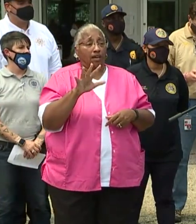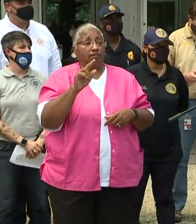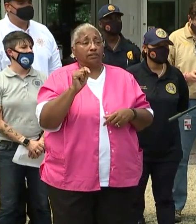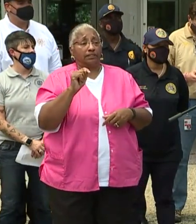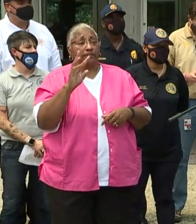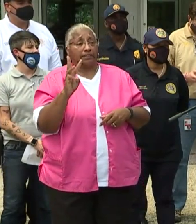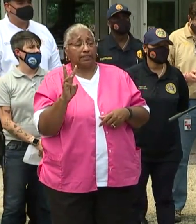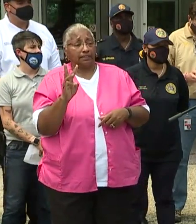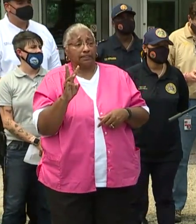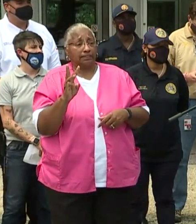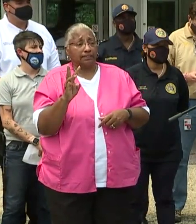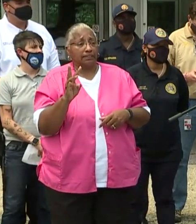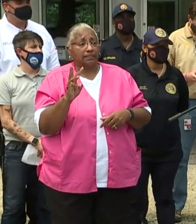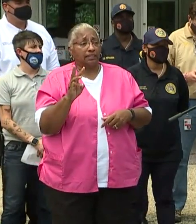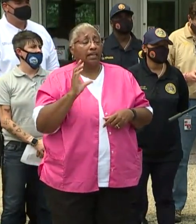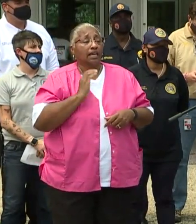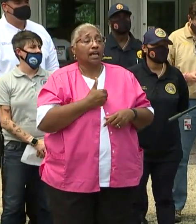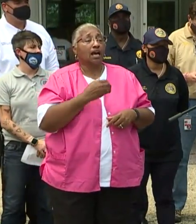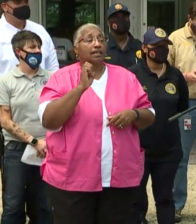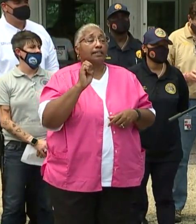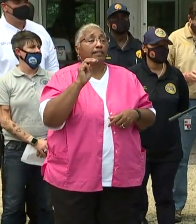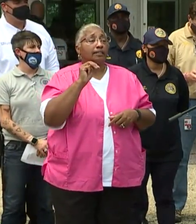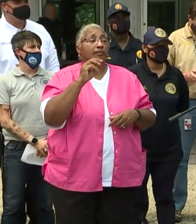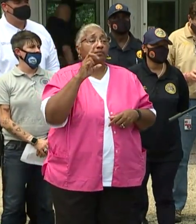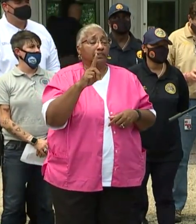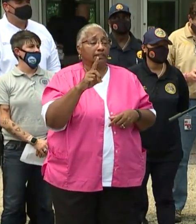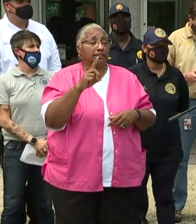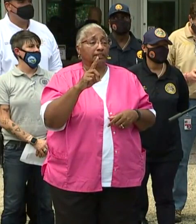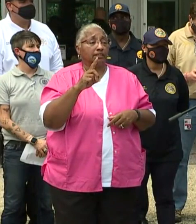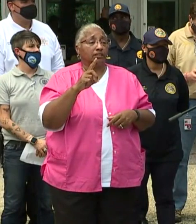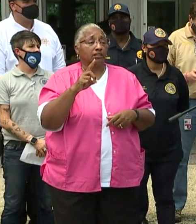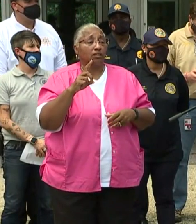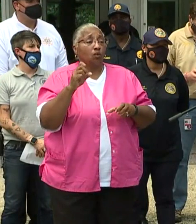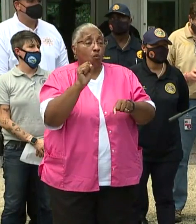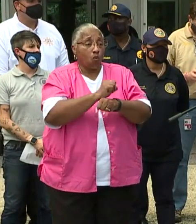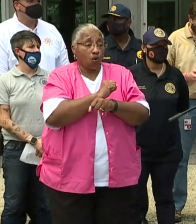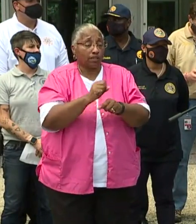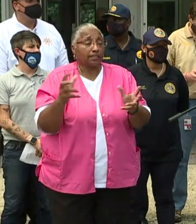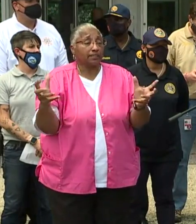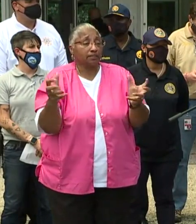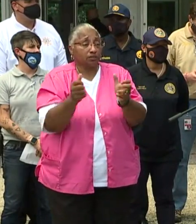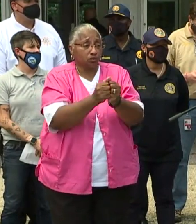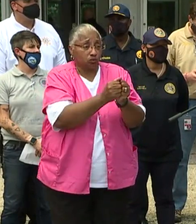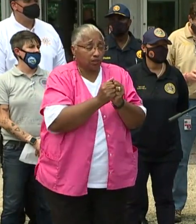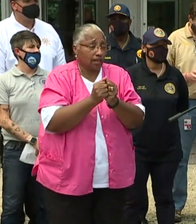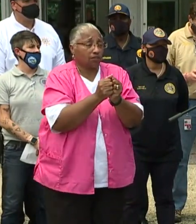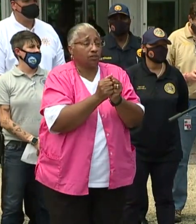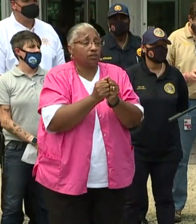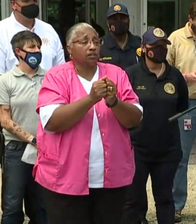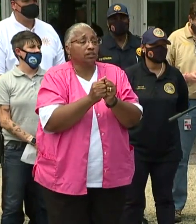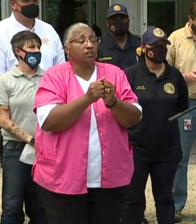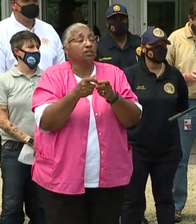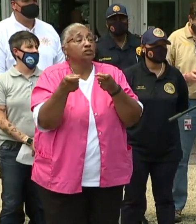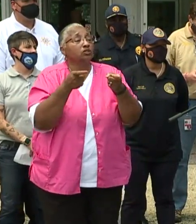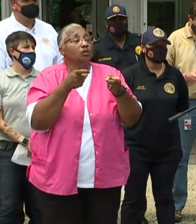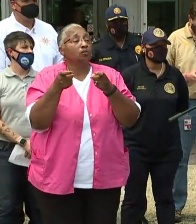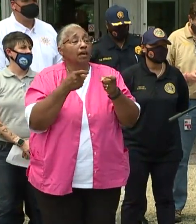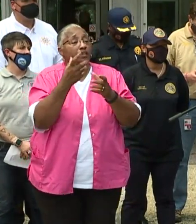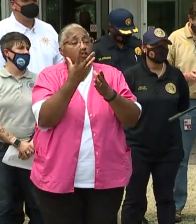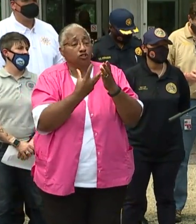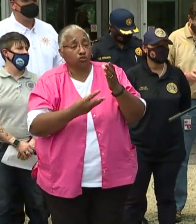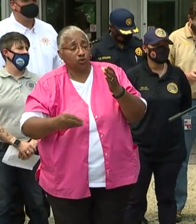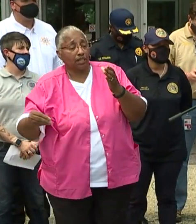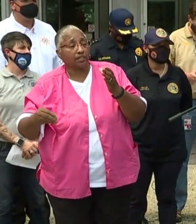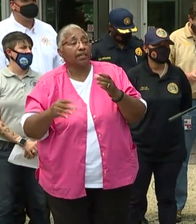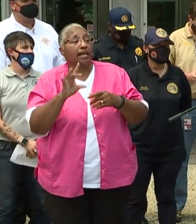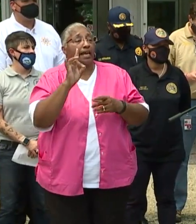T6, and our EMDs collectively working together to manage draining 8 to 10 inches of rain